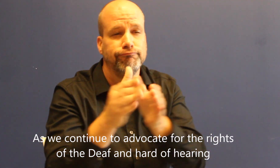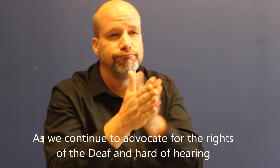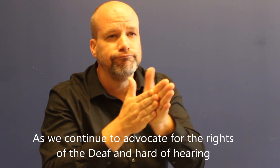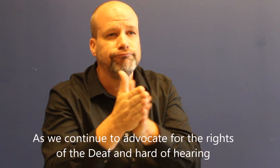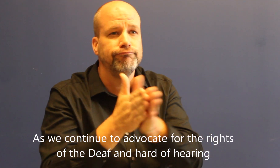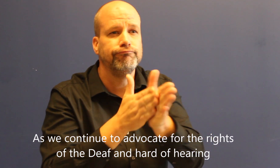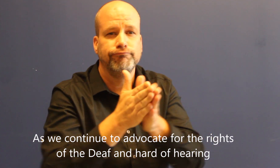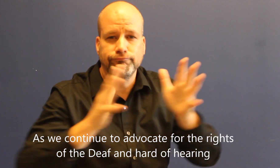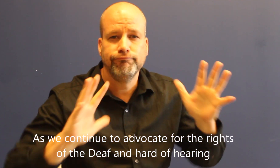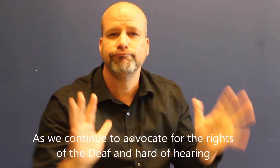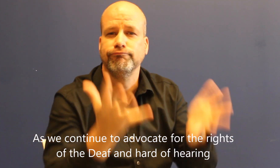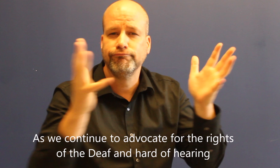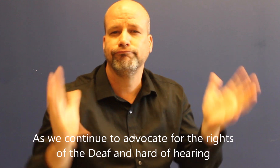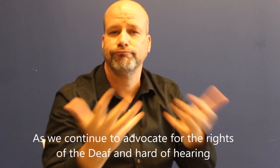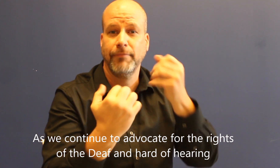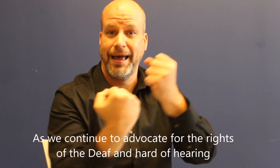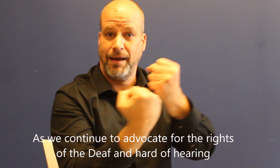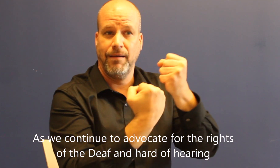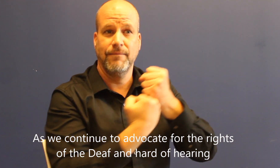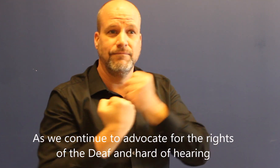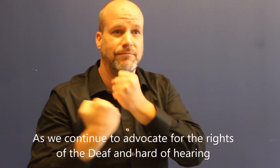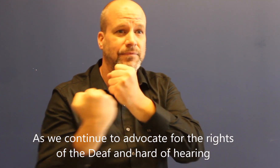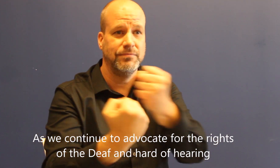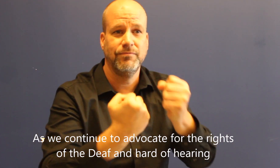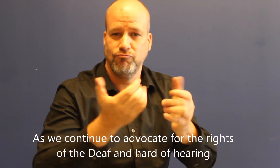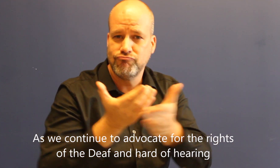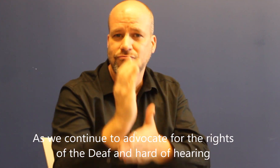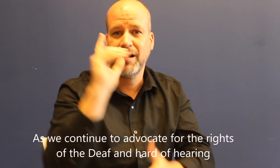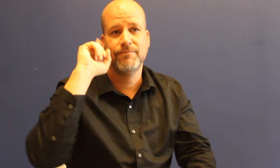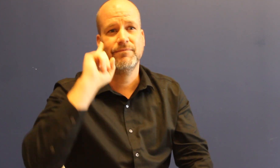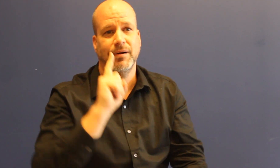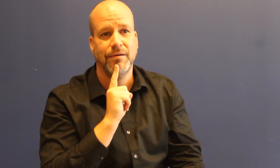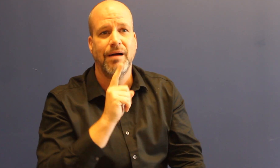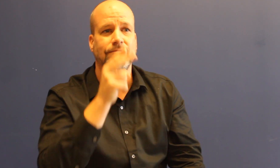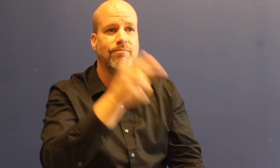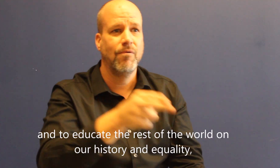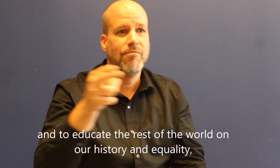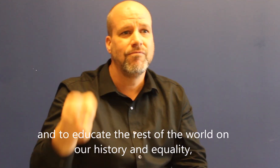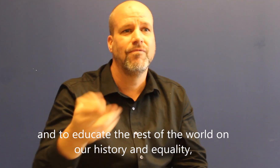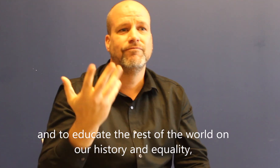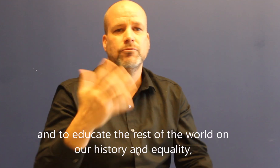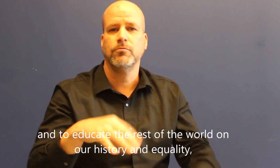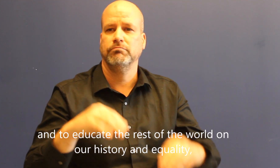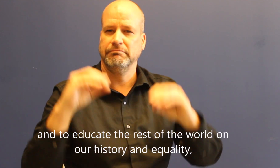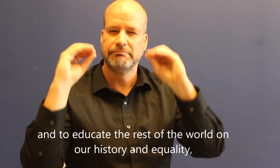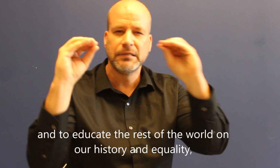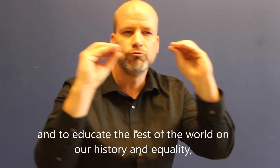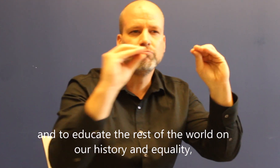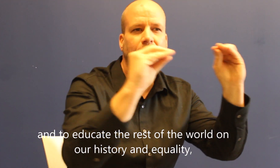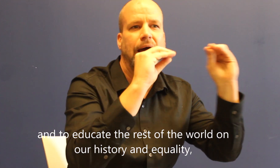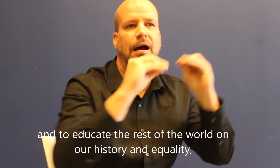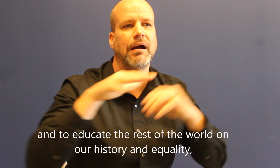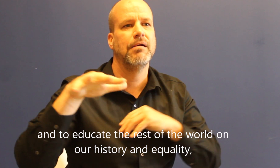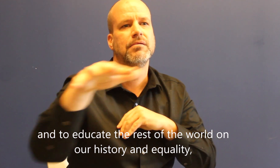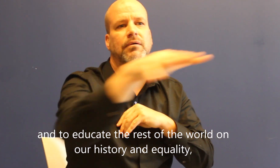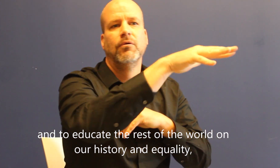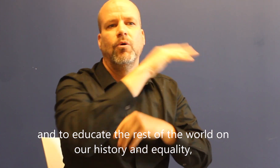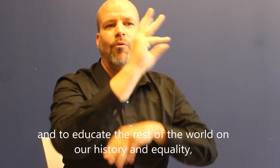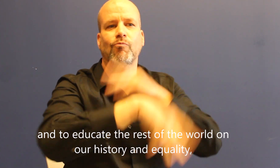As we continue to advocate for the rights of deaf and hard of hearing and to educate